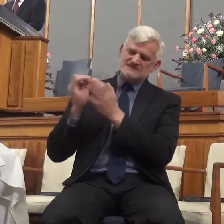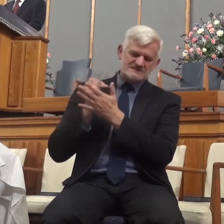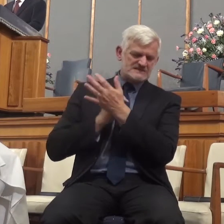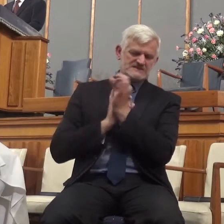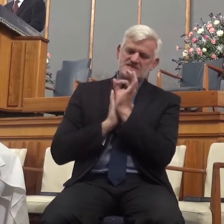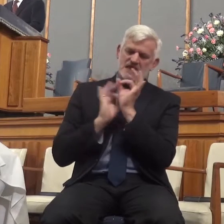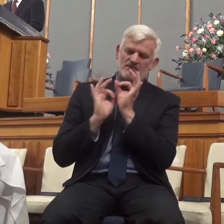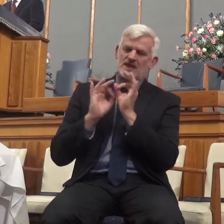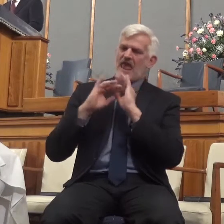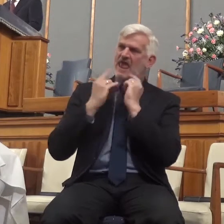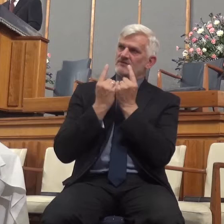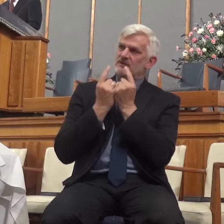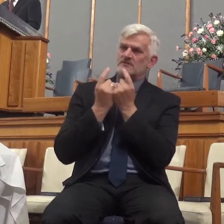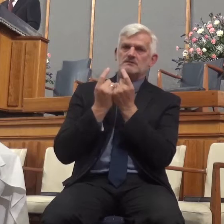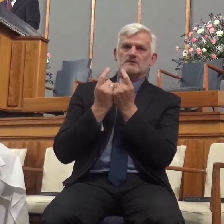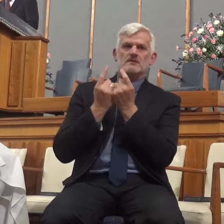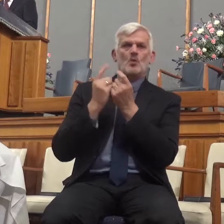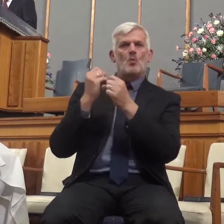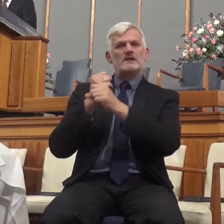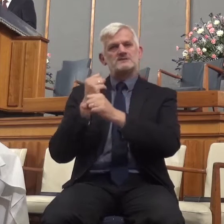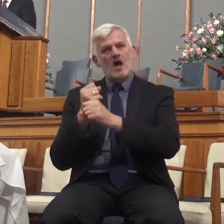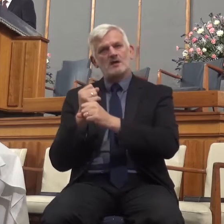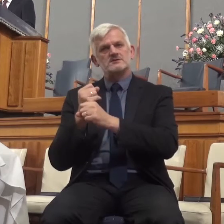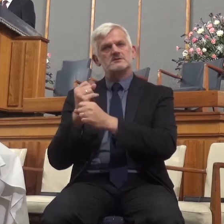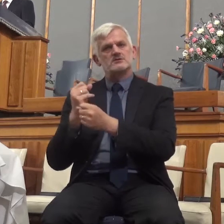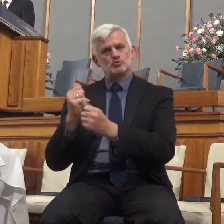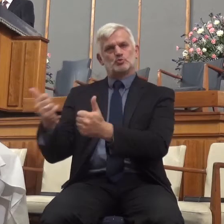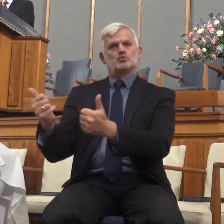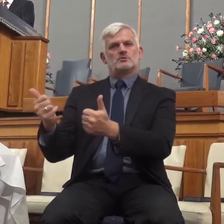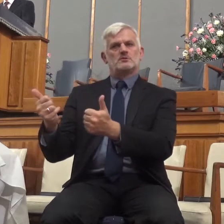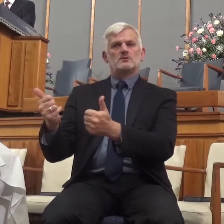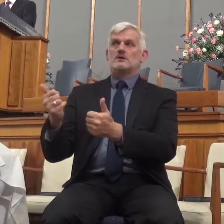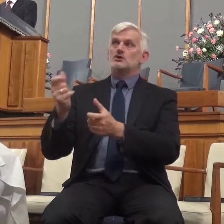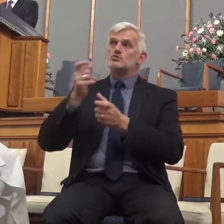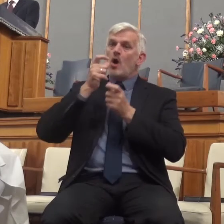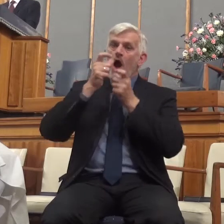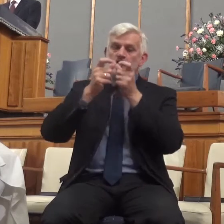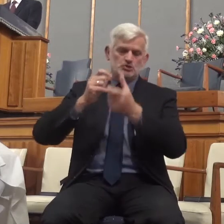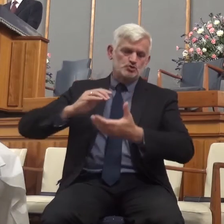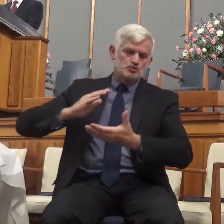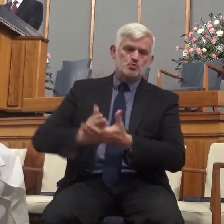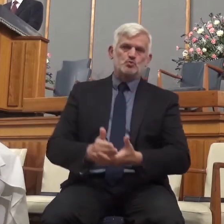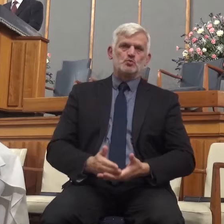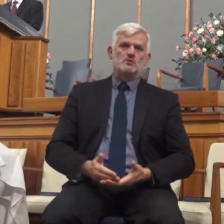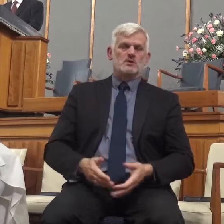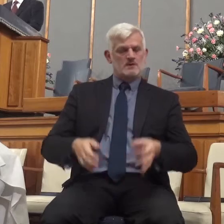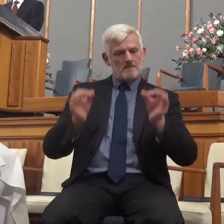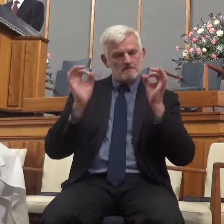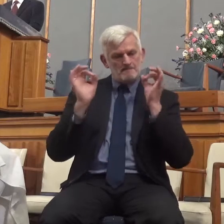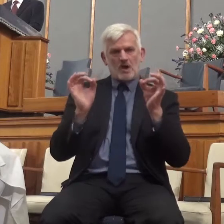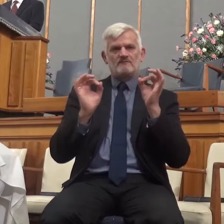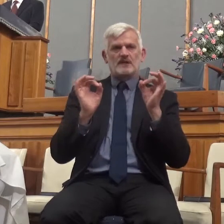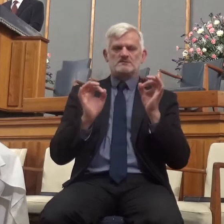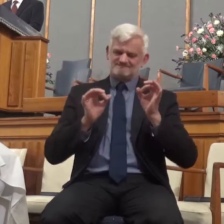good. Everything He says is true. Everything He says is necessary and accurate